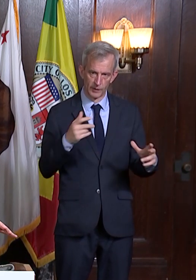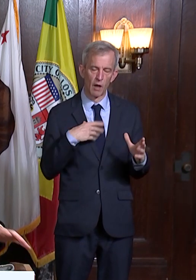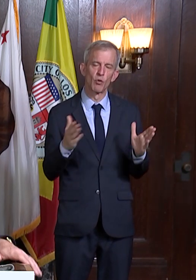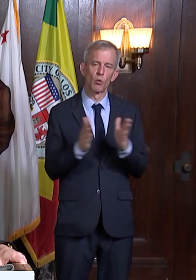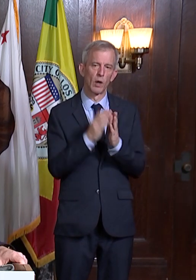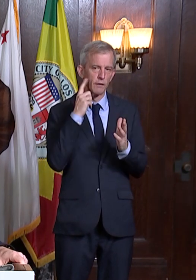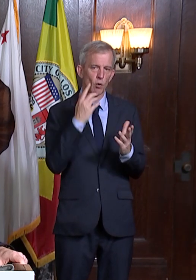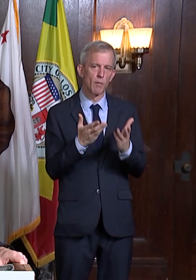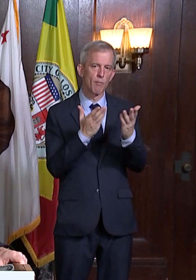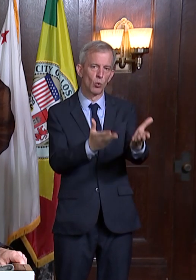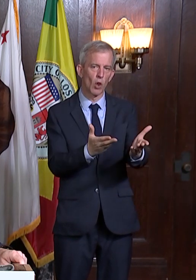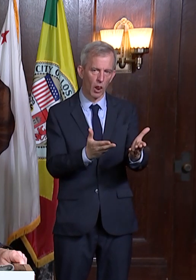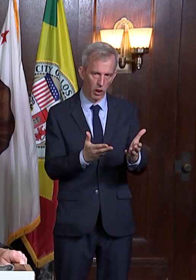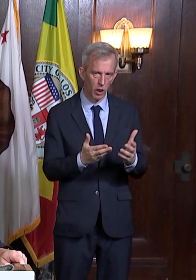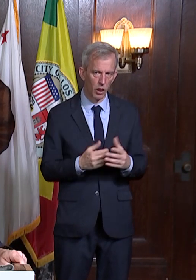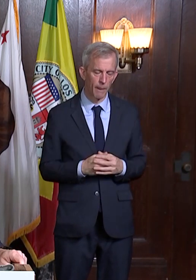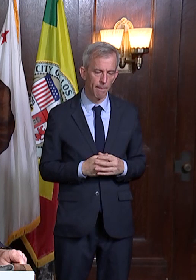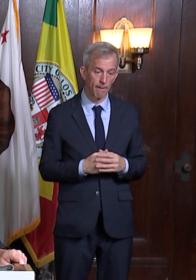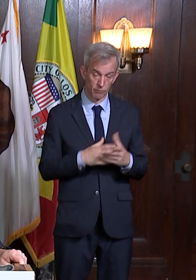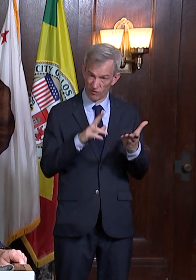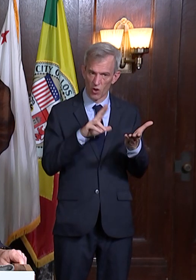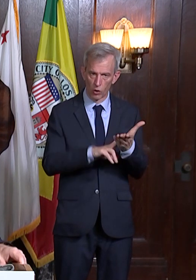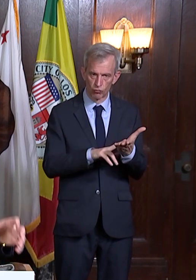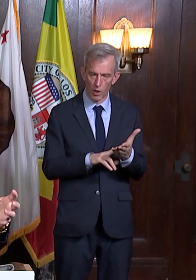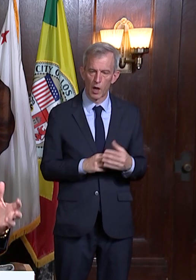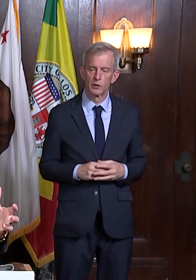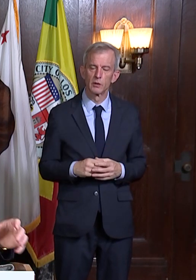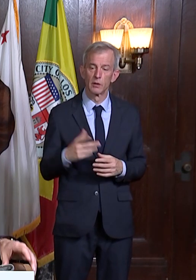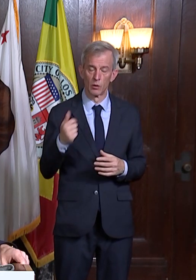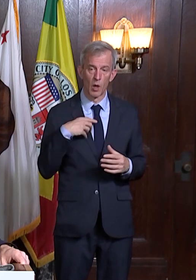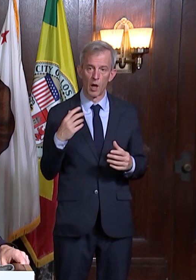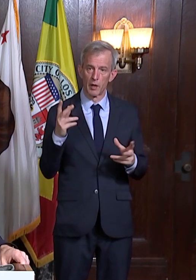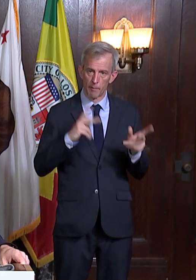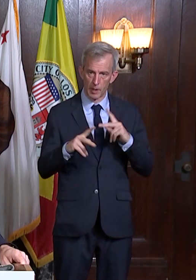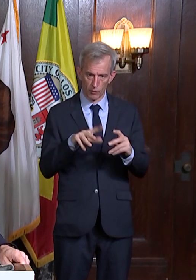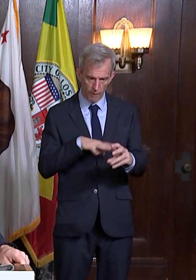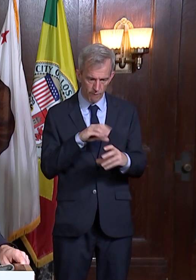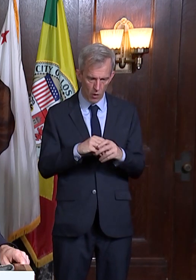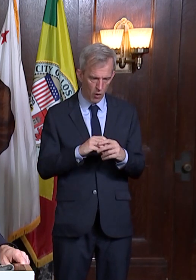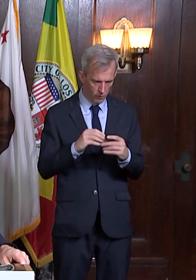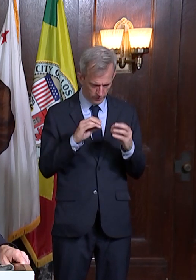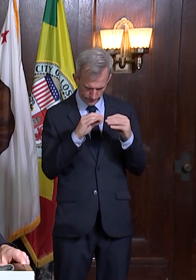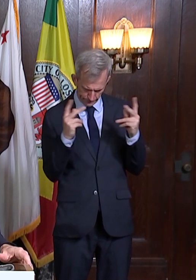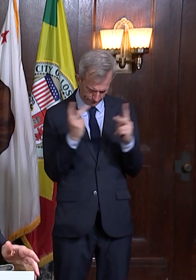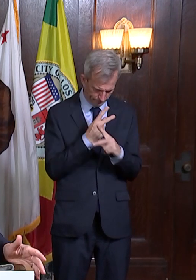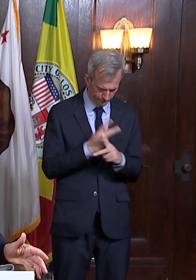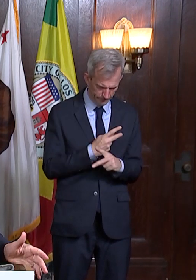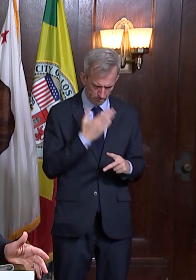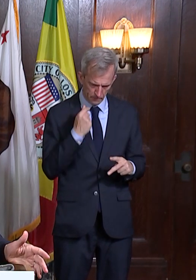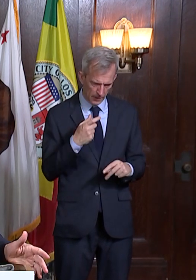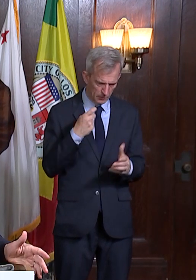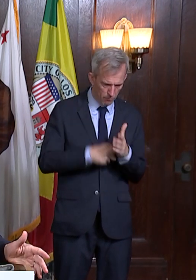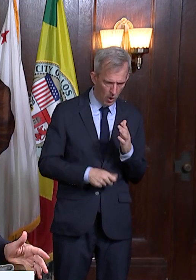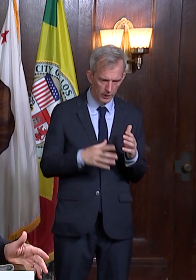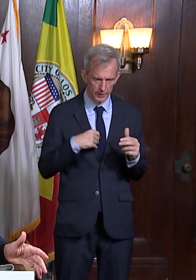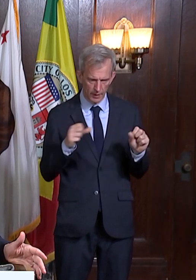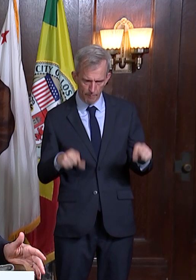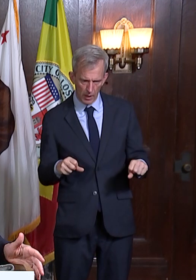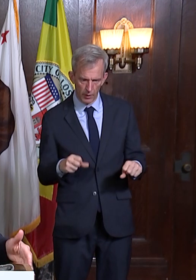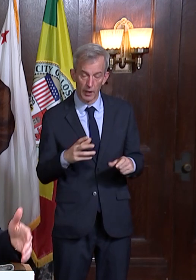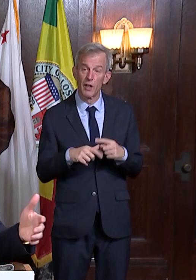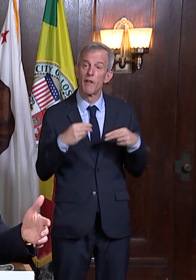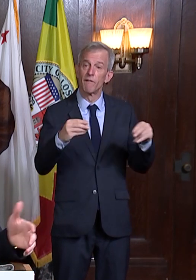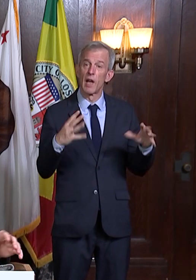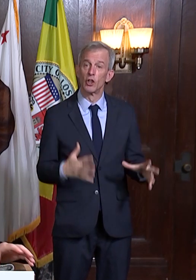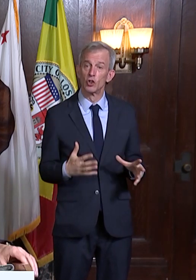that process at all. They chose what they thought was the best on both price and capacity, and I think a vendor that also was doing that for the county, and